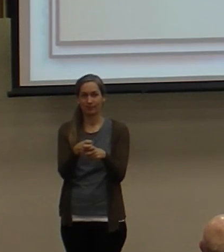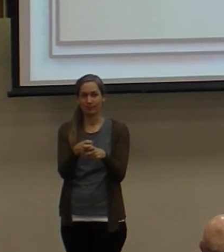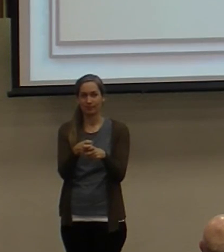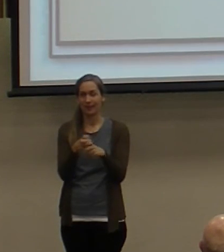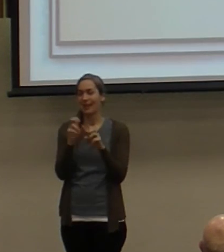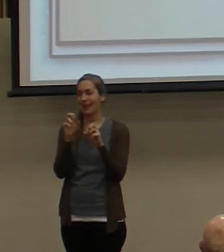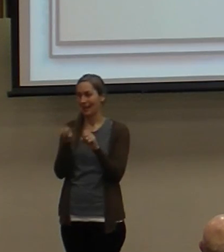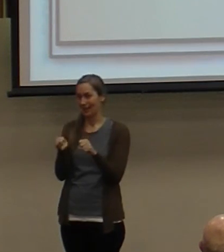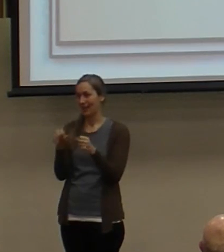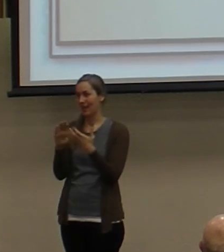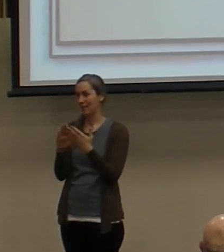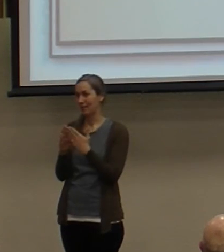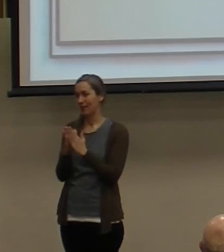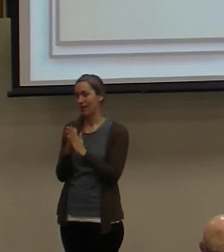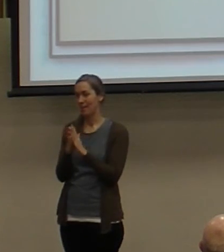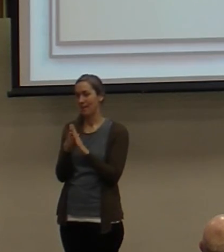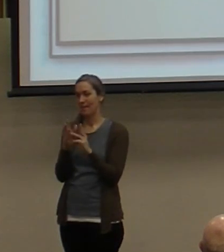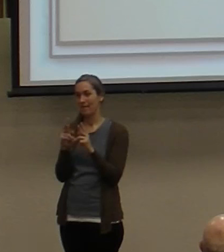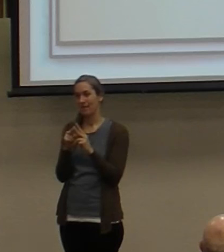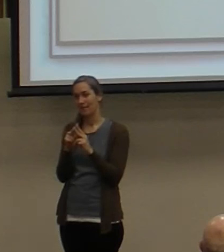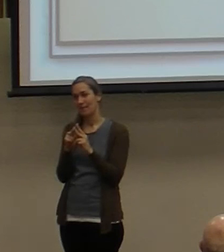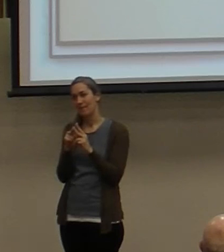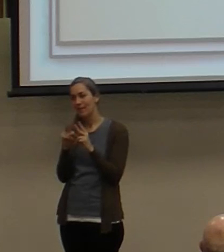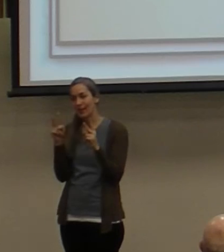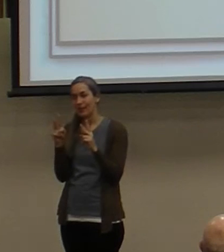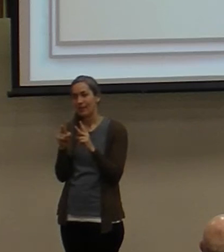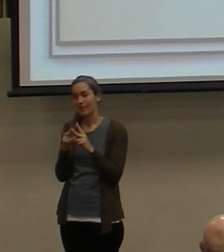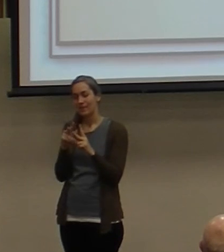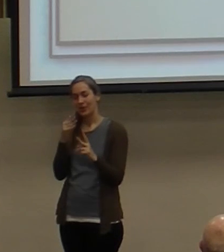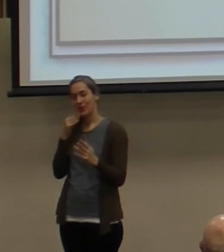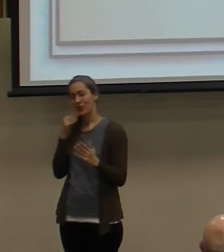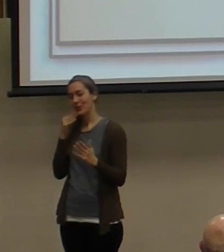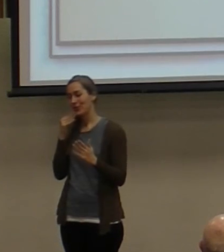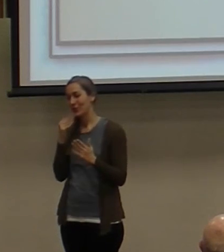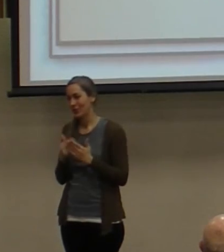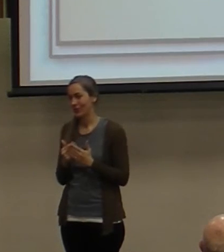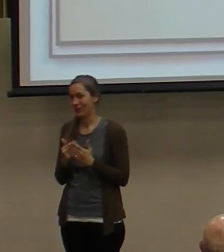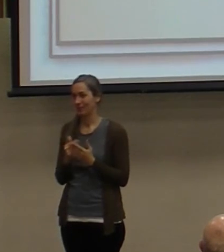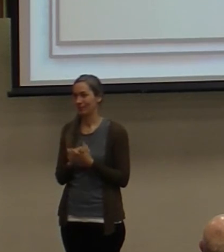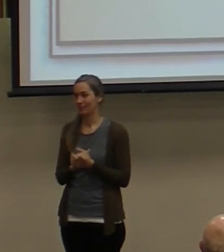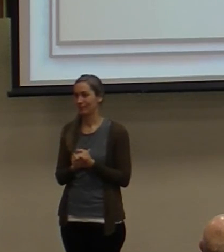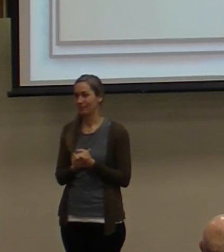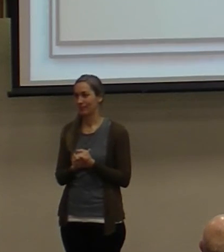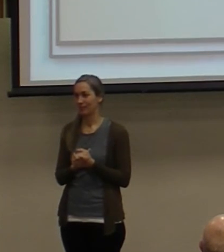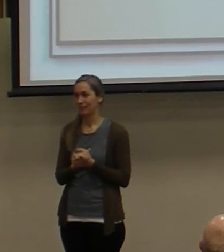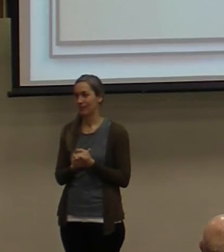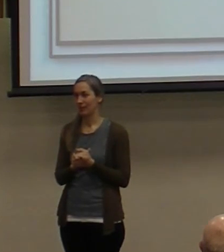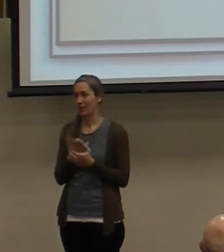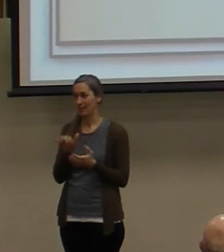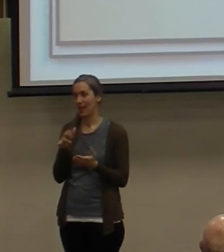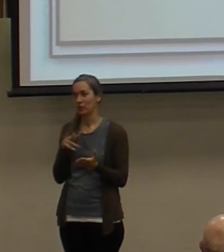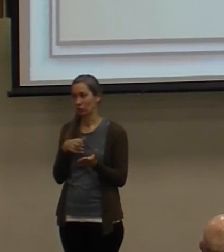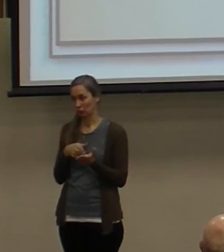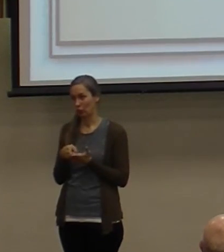it can become very, very good. And that's the truth.